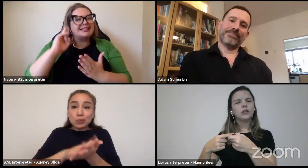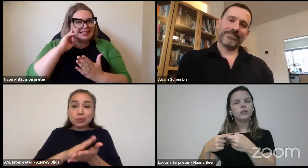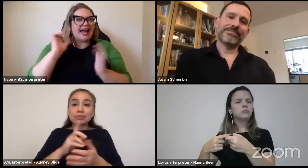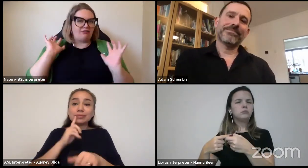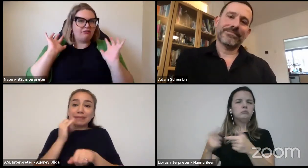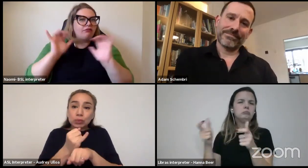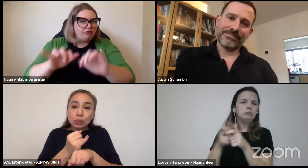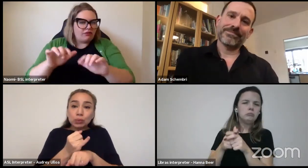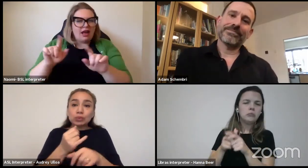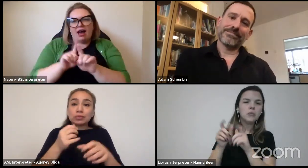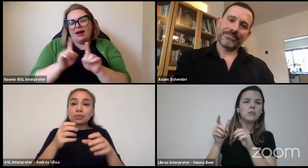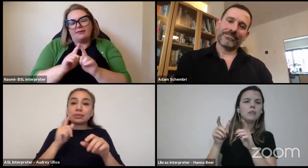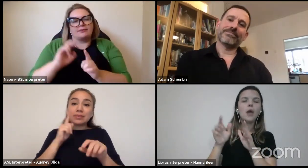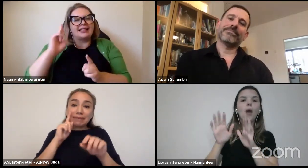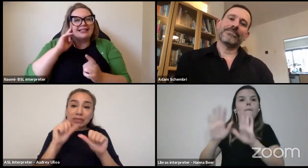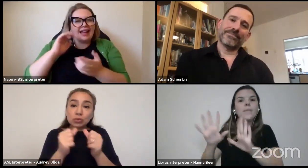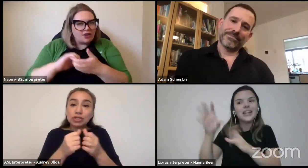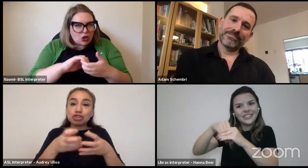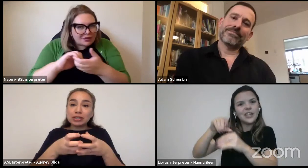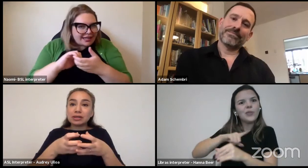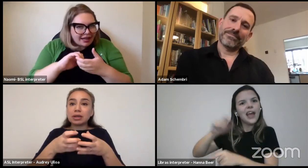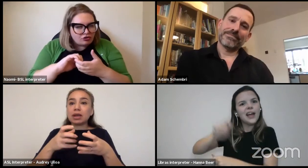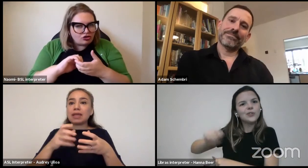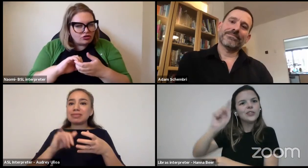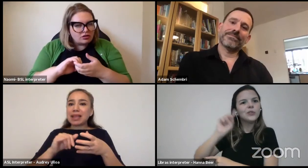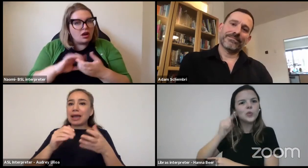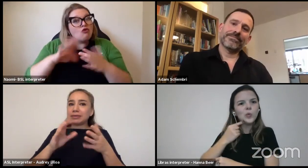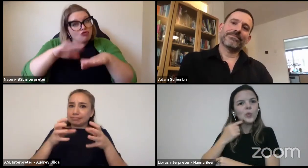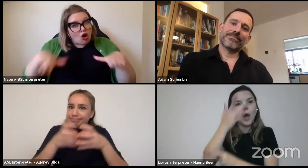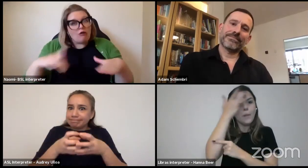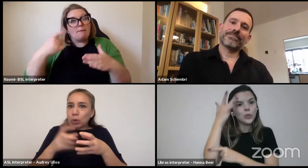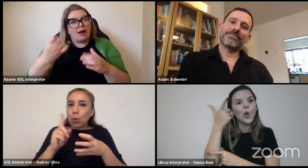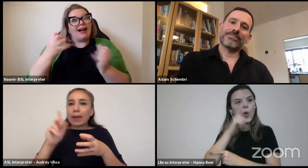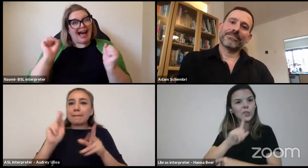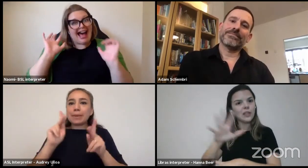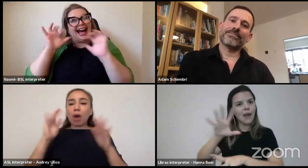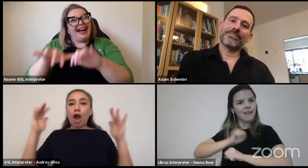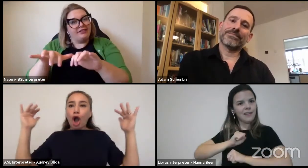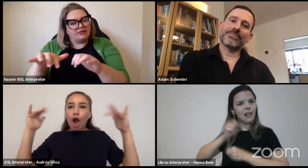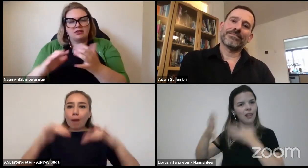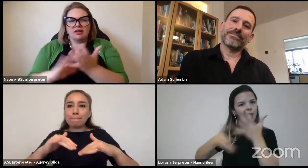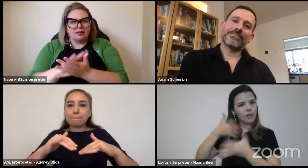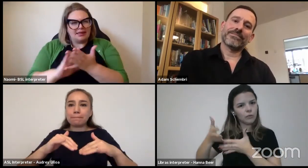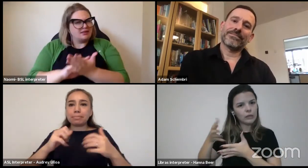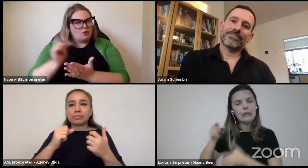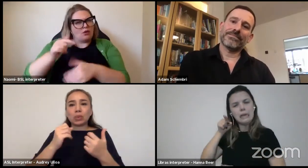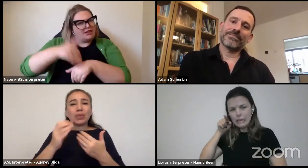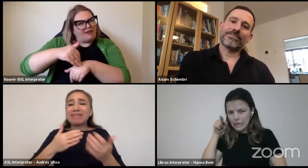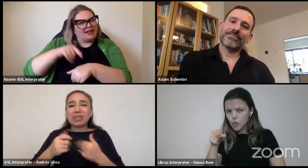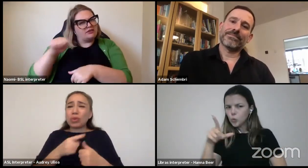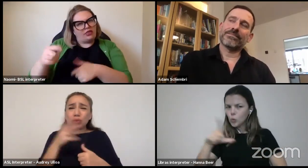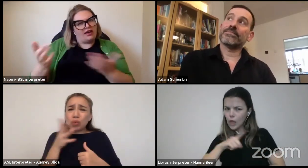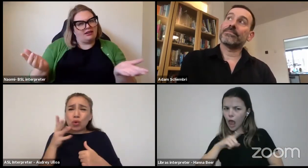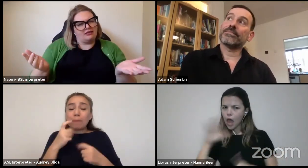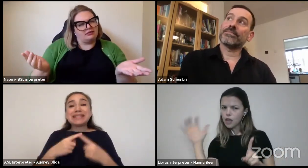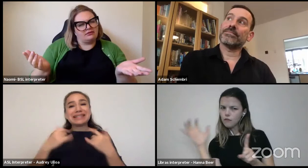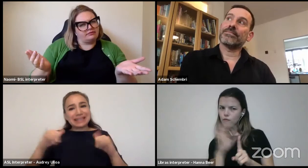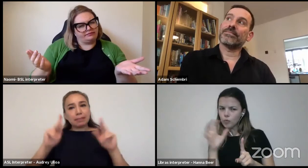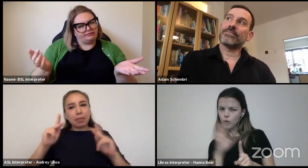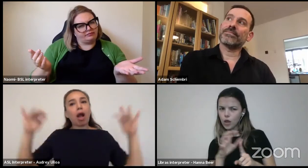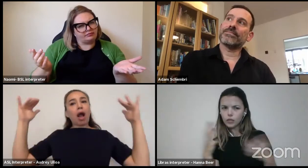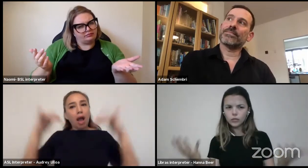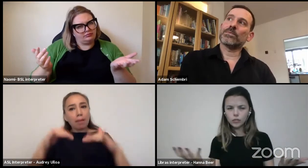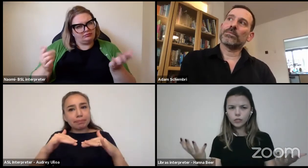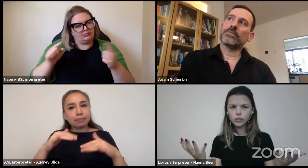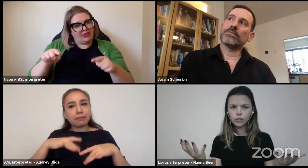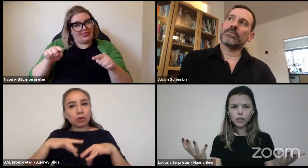deaf association. So is there any predicted effect for these community settings for the